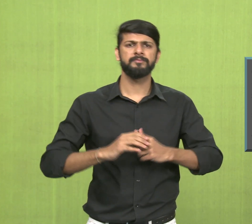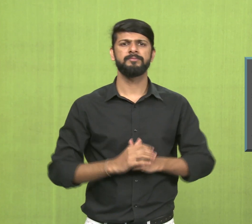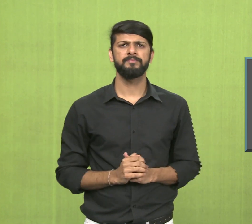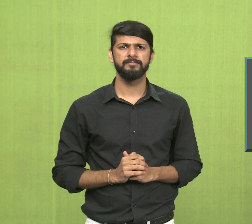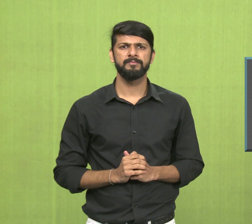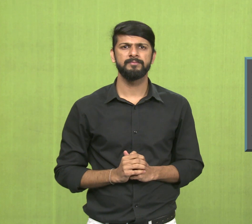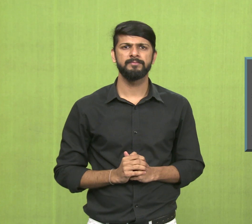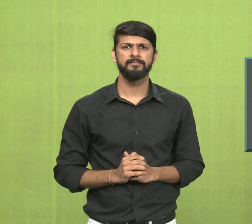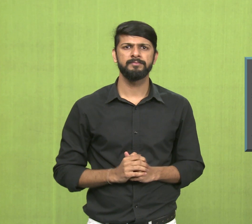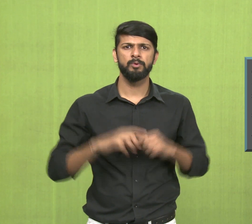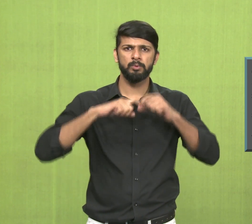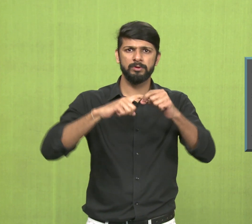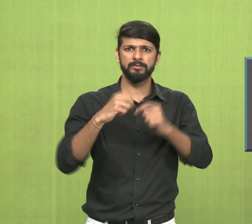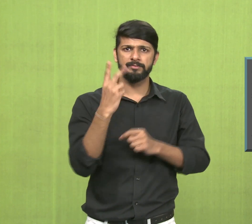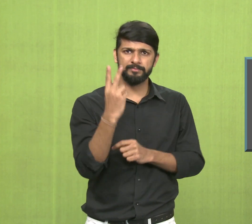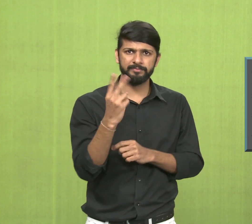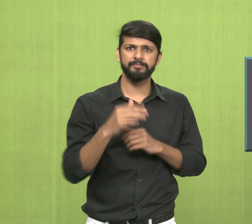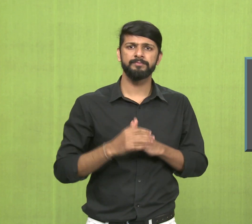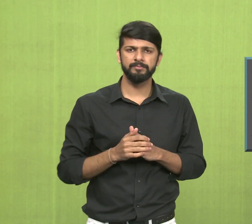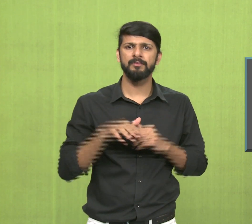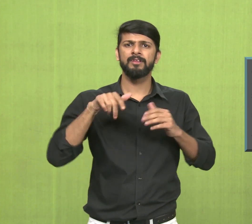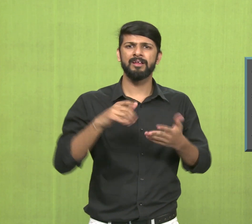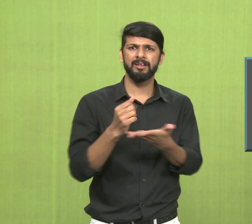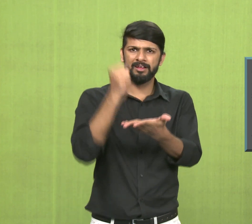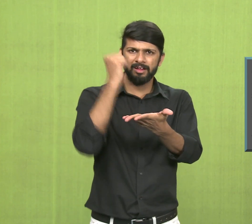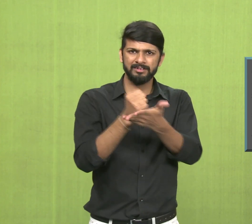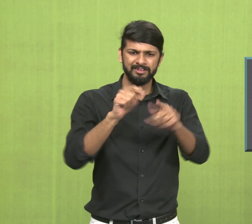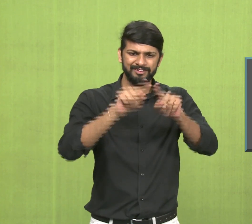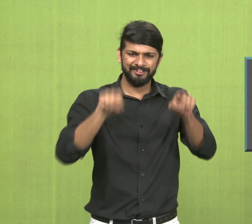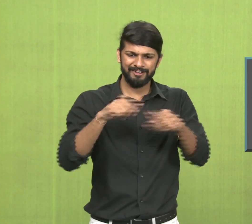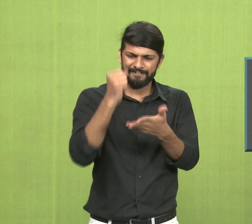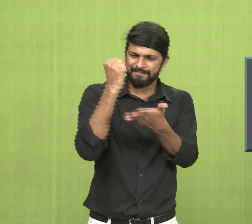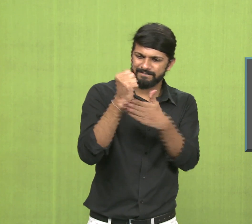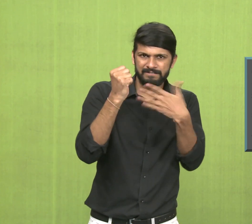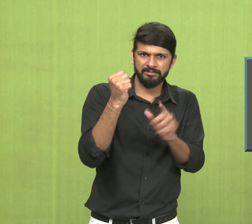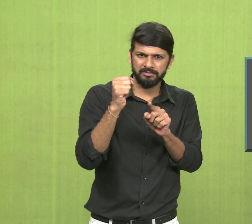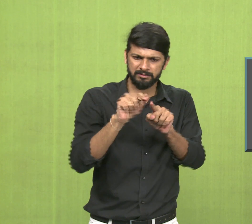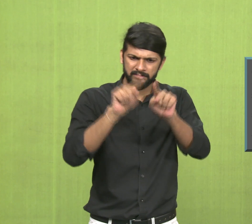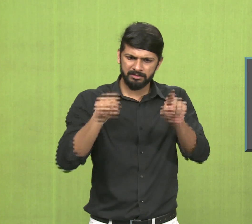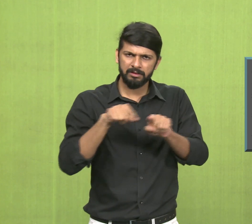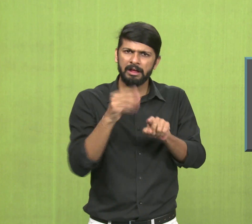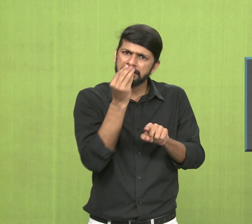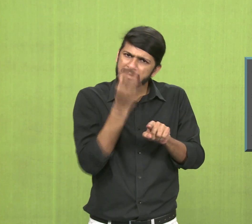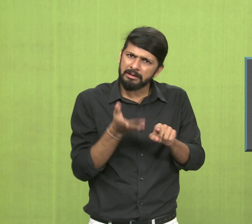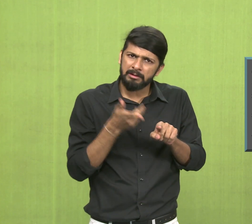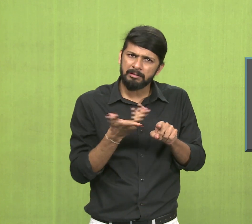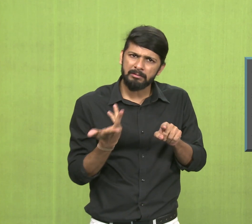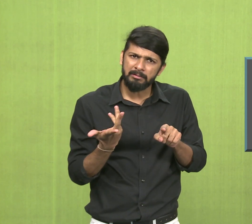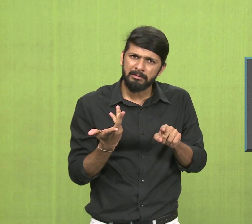How are blocks made in this technique? Question number 1. Question number 2. How does this technique make